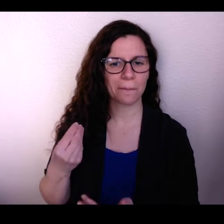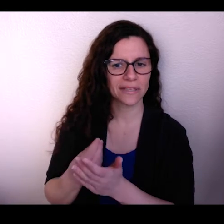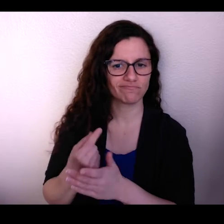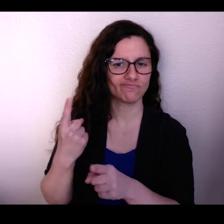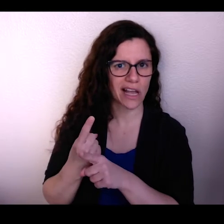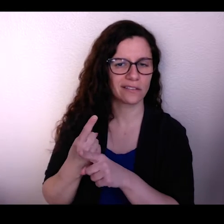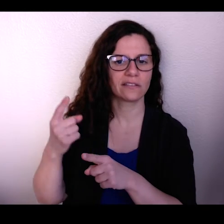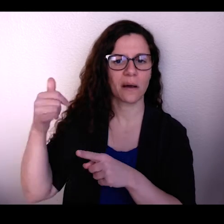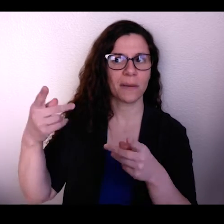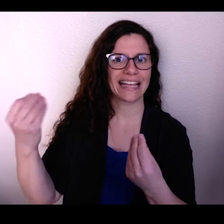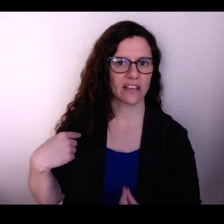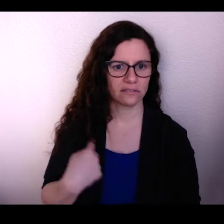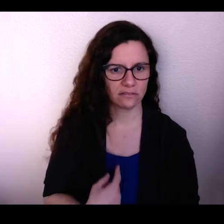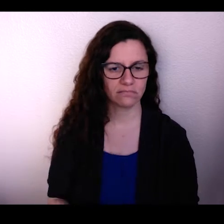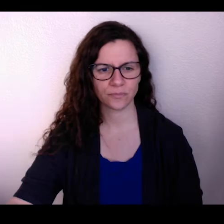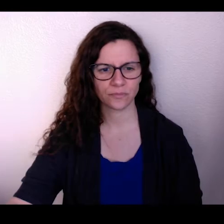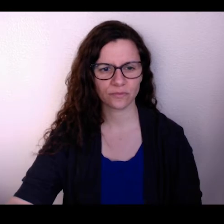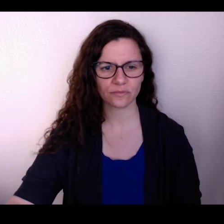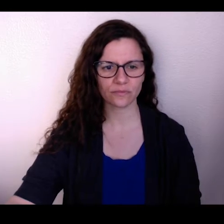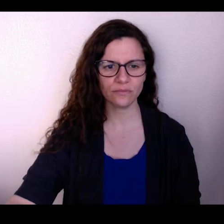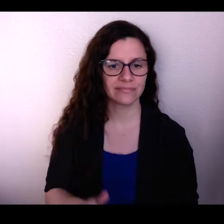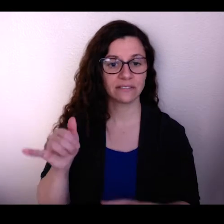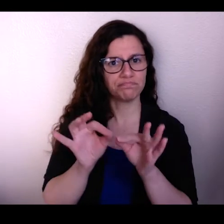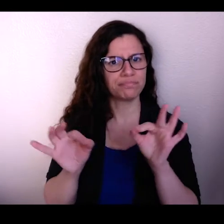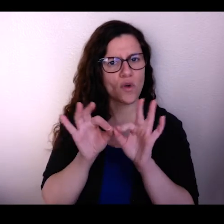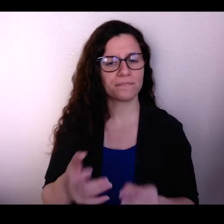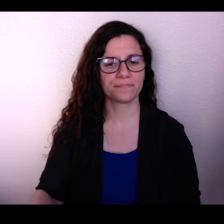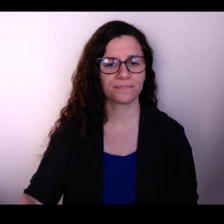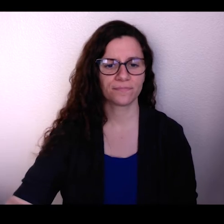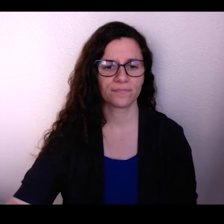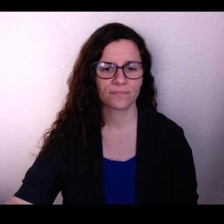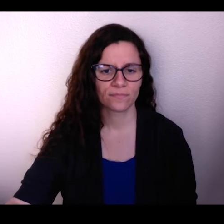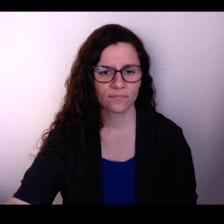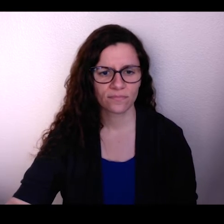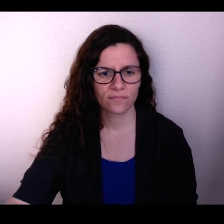money, right? That people give us. That's important.